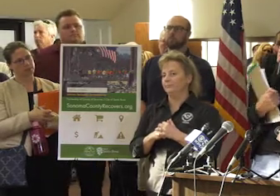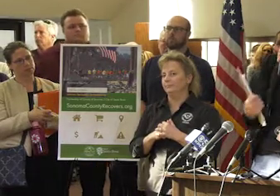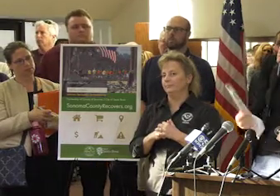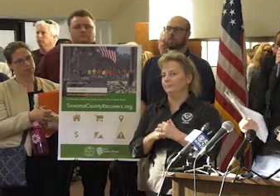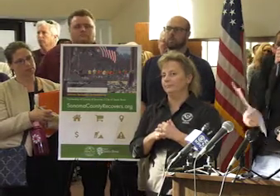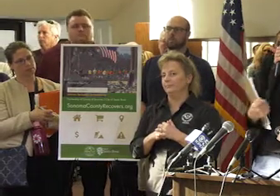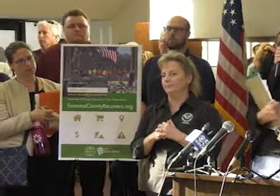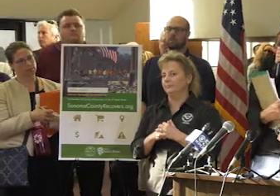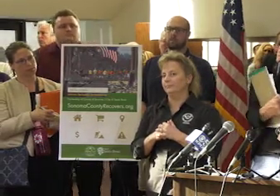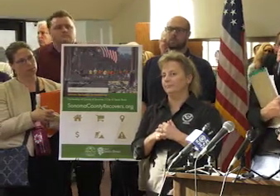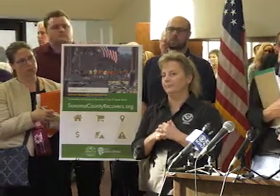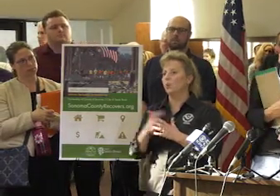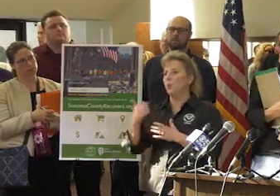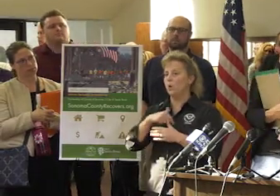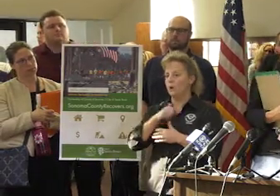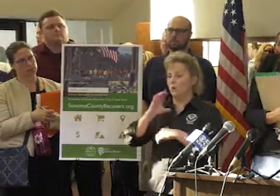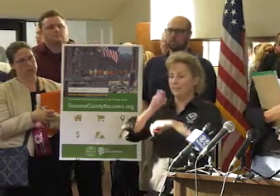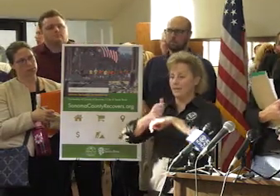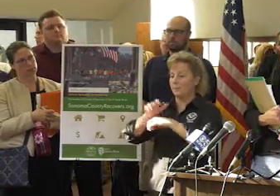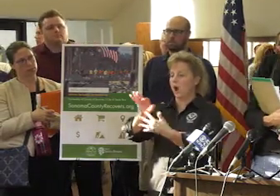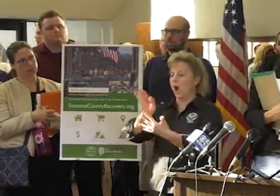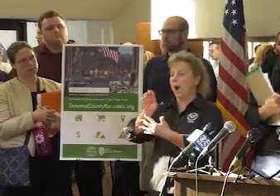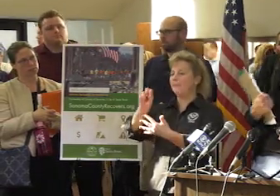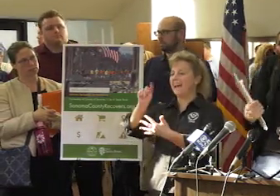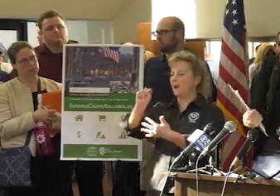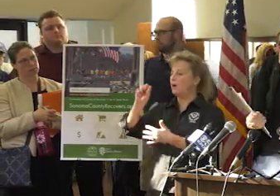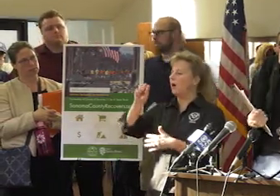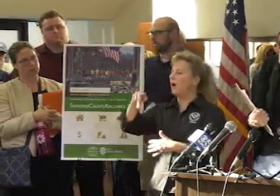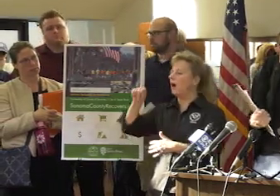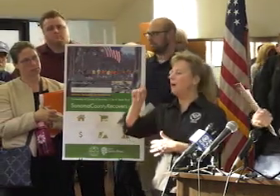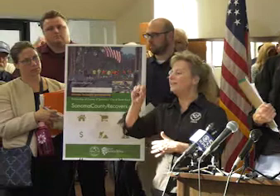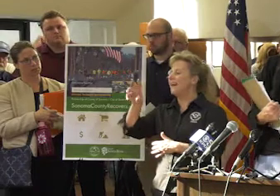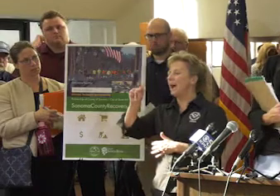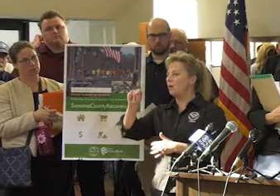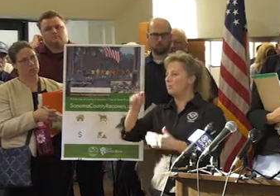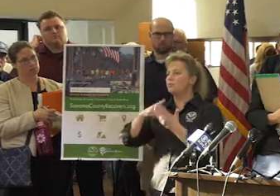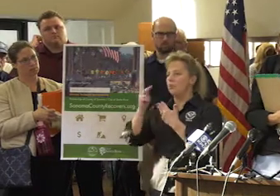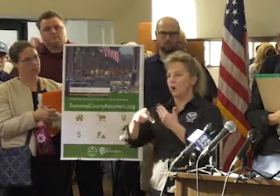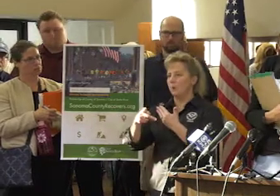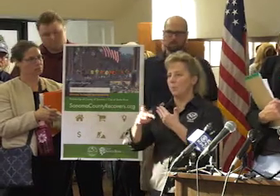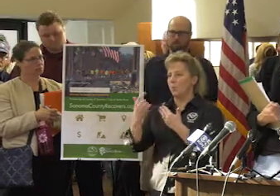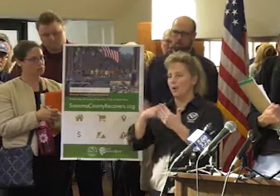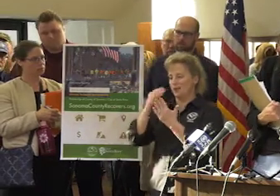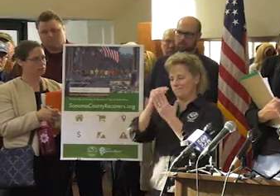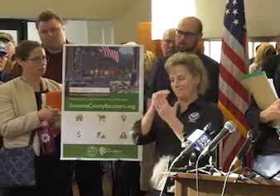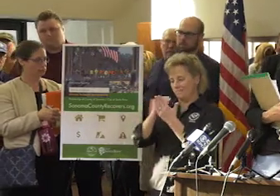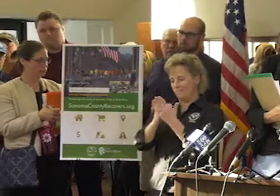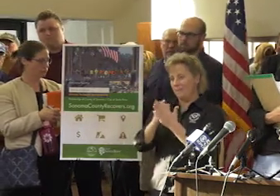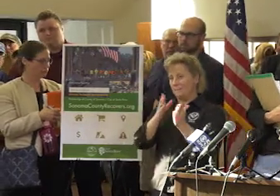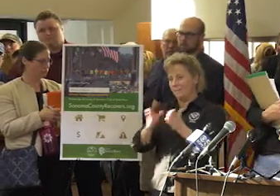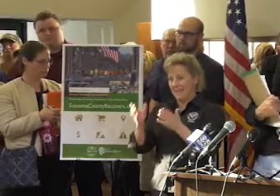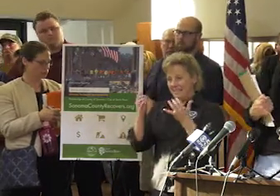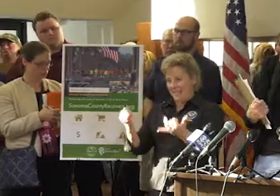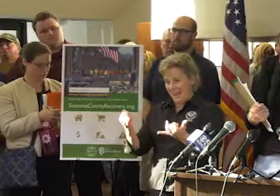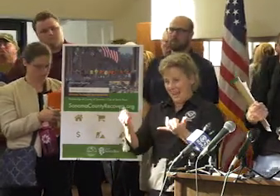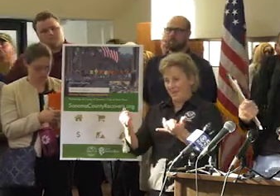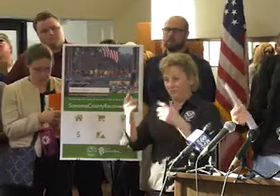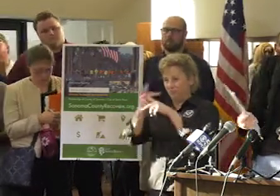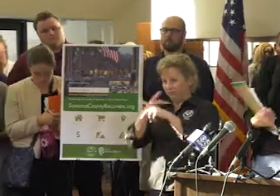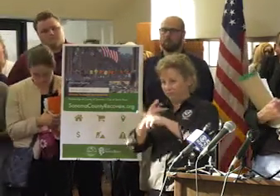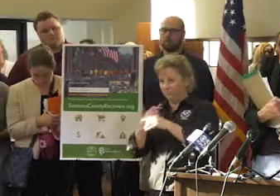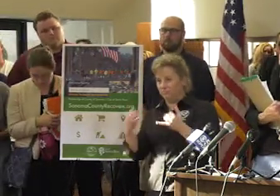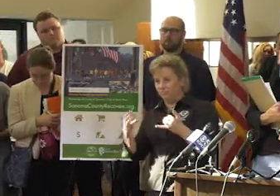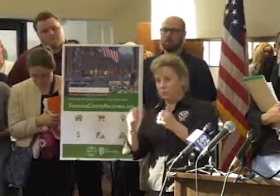we will set up an opt-out program, and we will outline the plan. We're working on that right now with the city